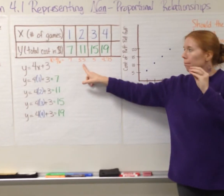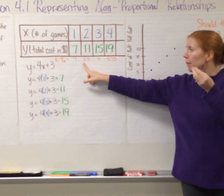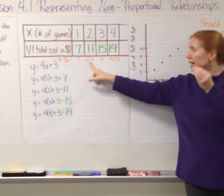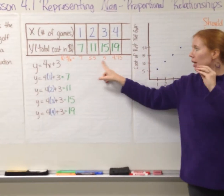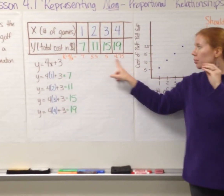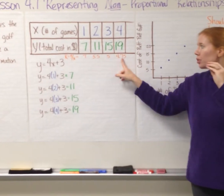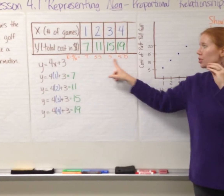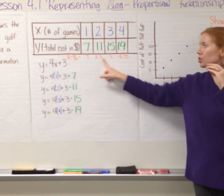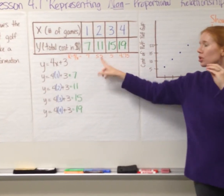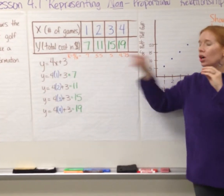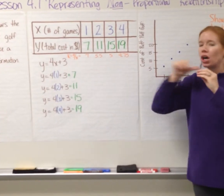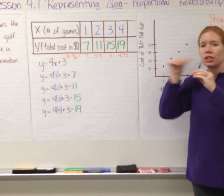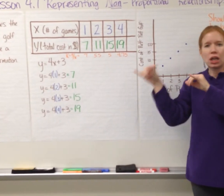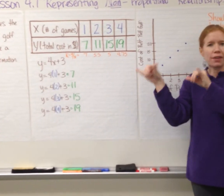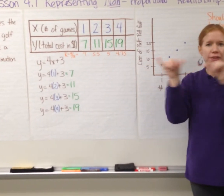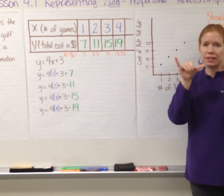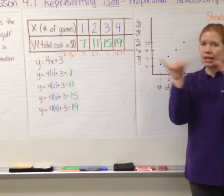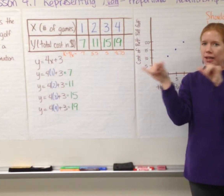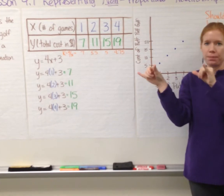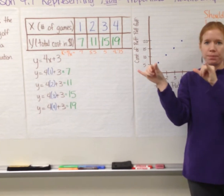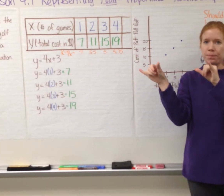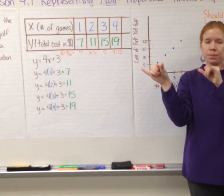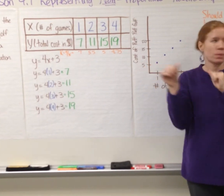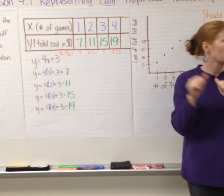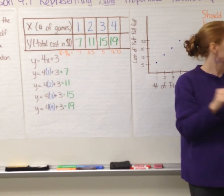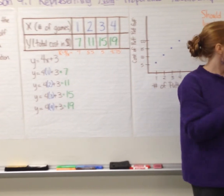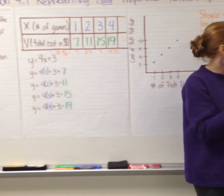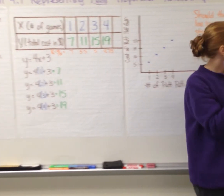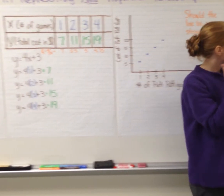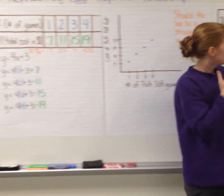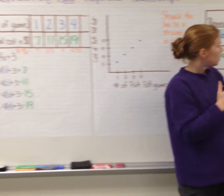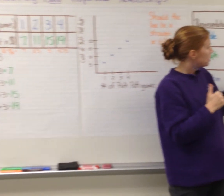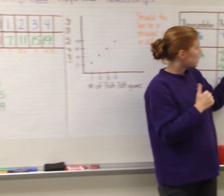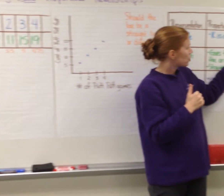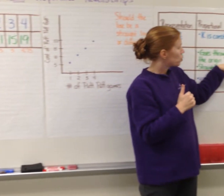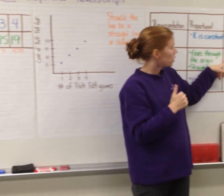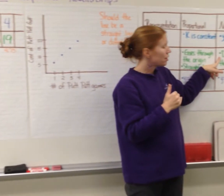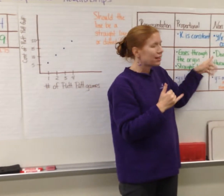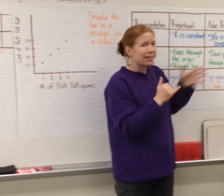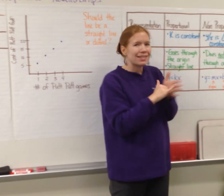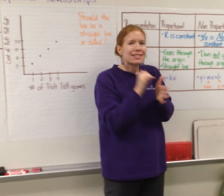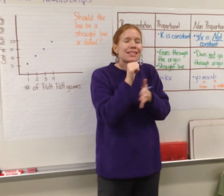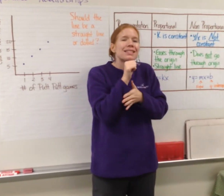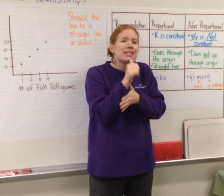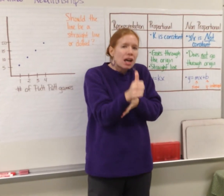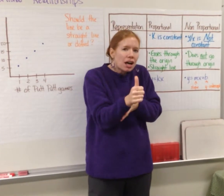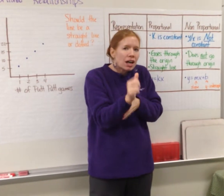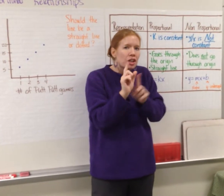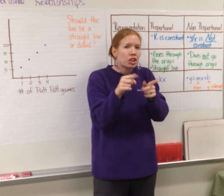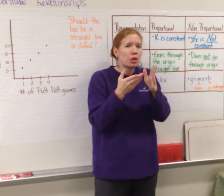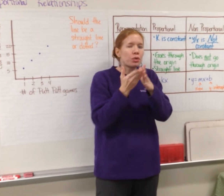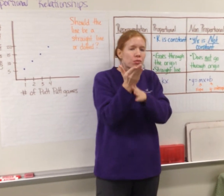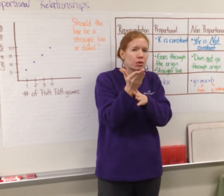my numbers are not the same. Okay? Next one, this does not go